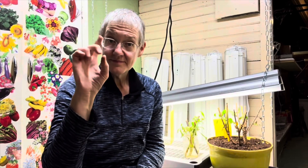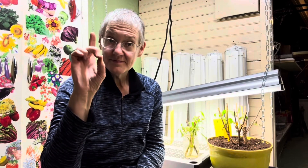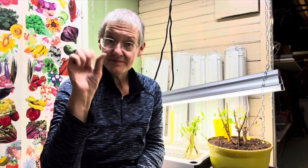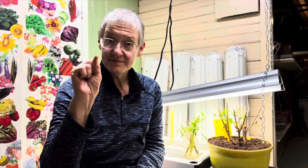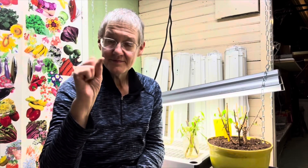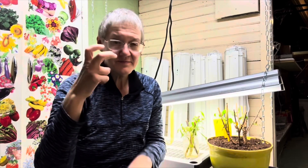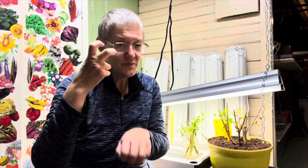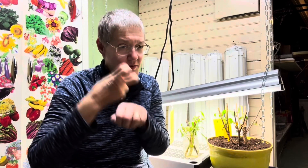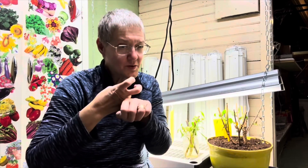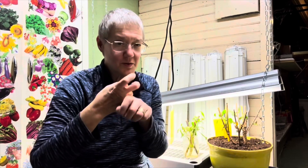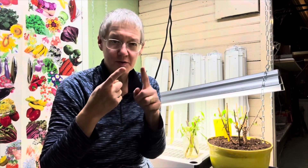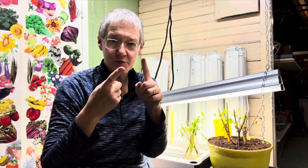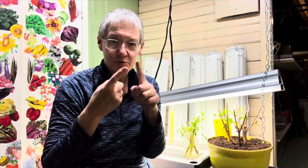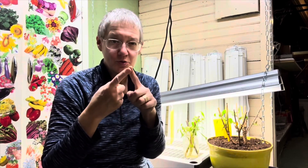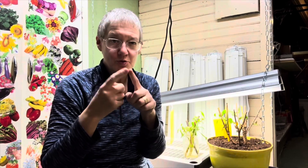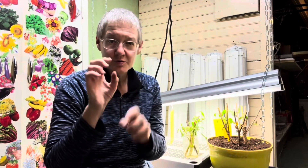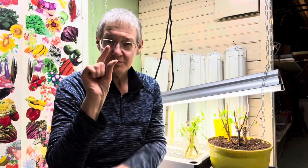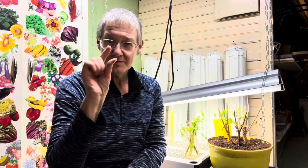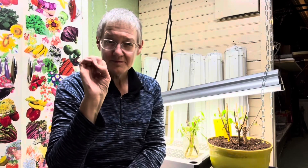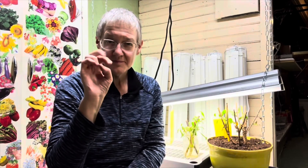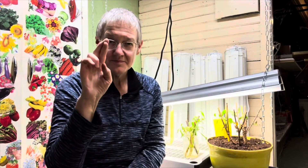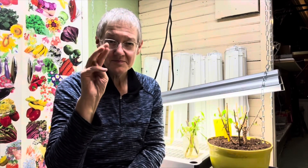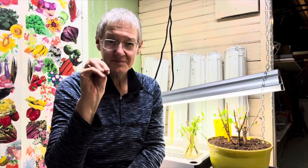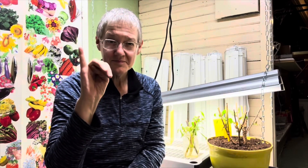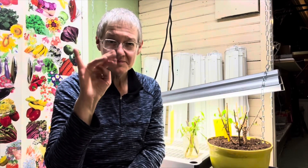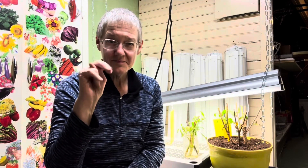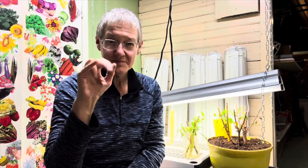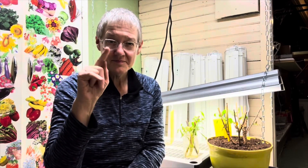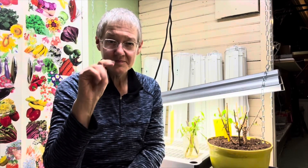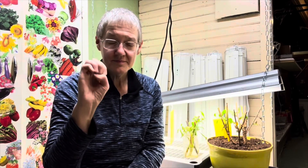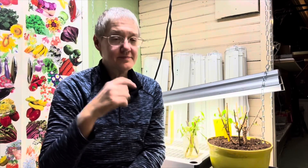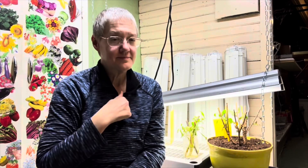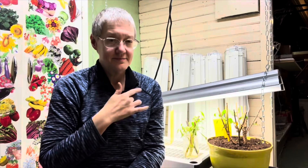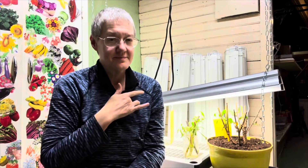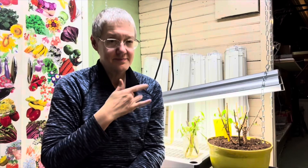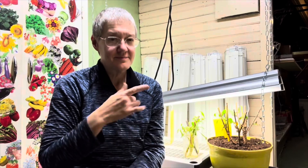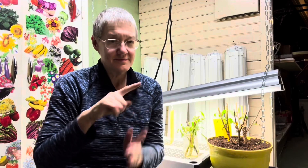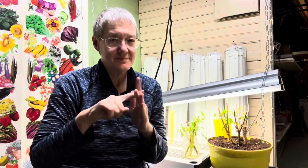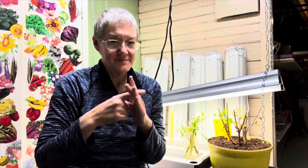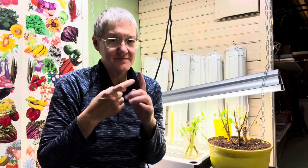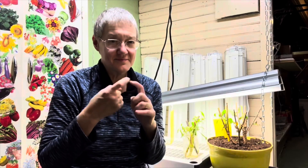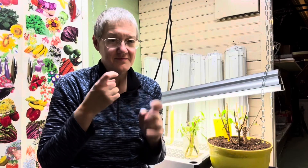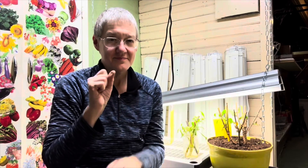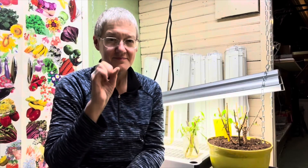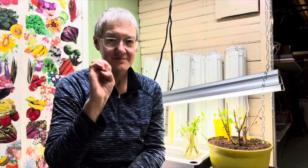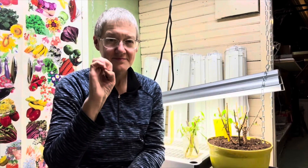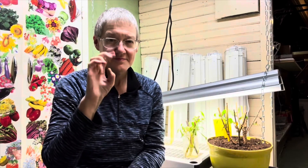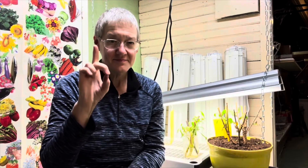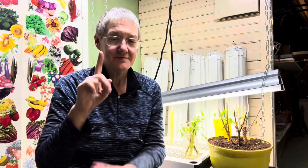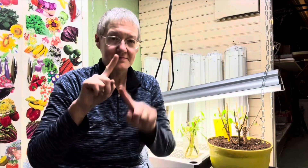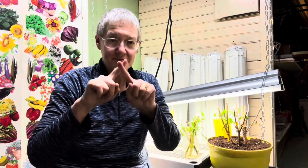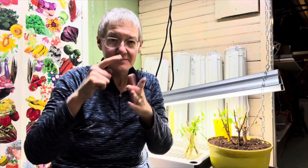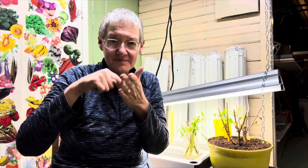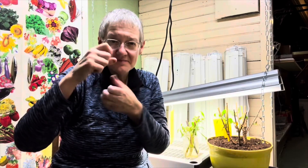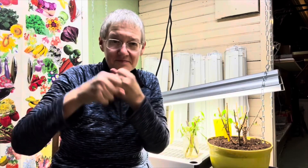Stevia is hard to start from seeds, which is the typical way I grow my stevia. So this year we